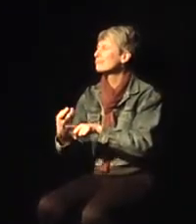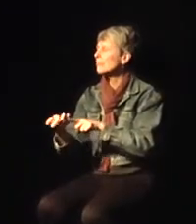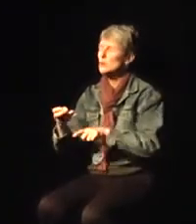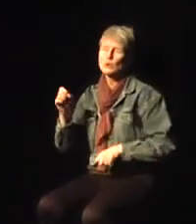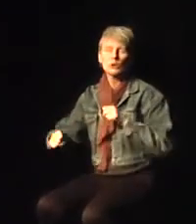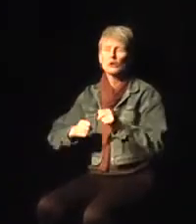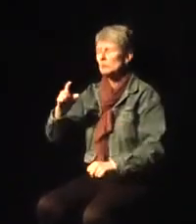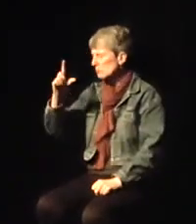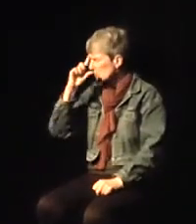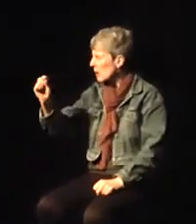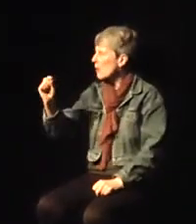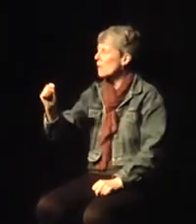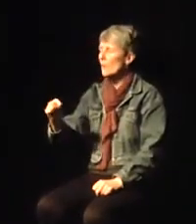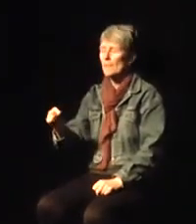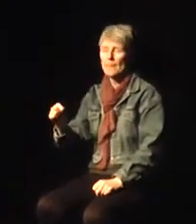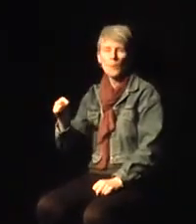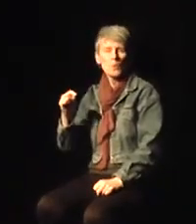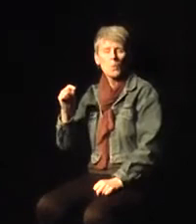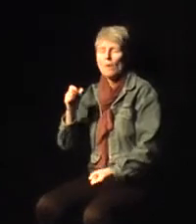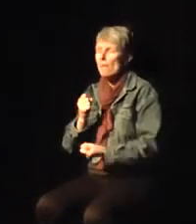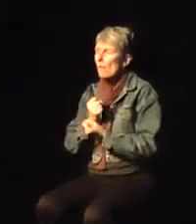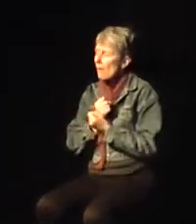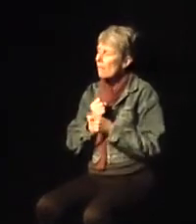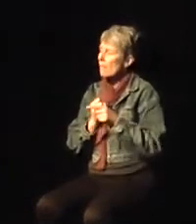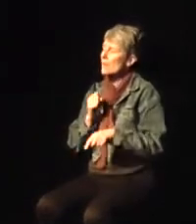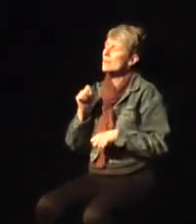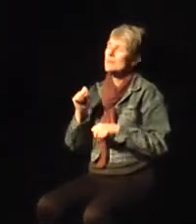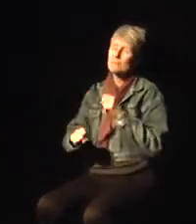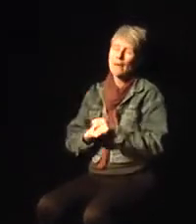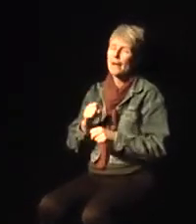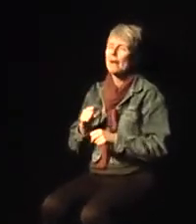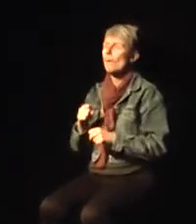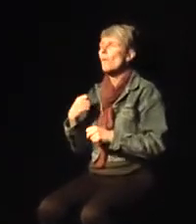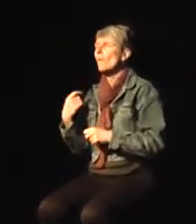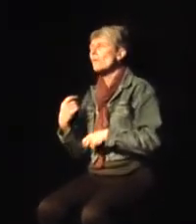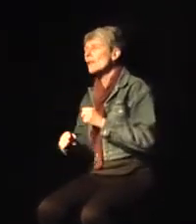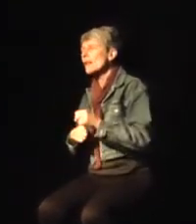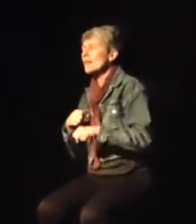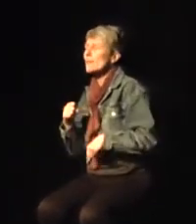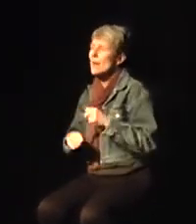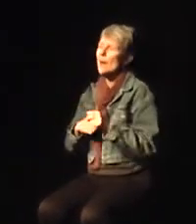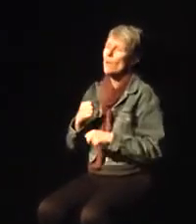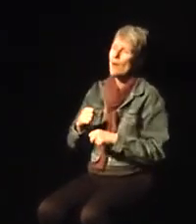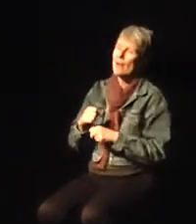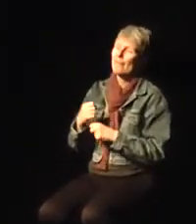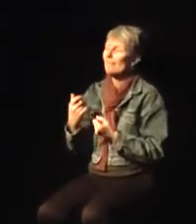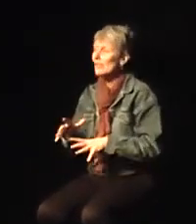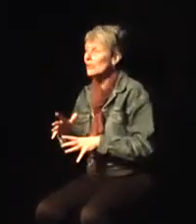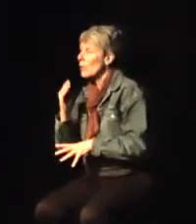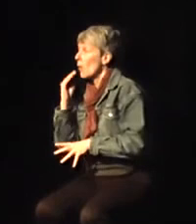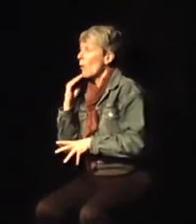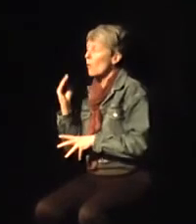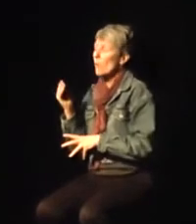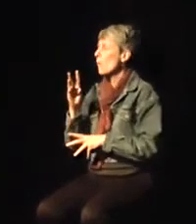devil. I can't state that enough. I really love this bike. Whenever I take that bike out for a ride and bring it back home,